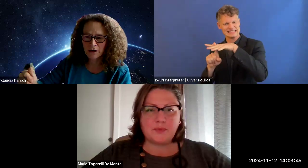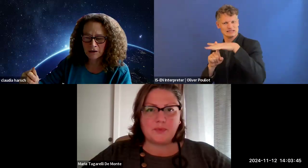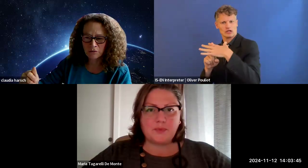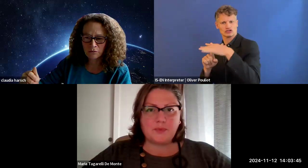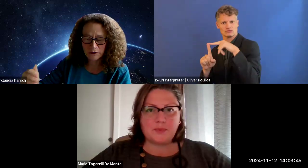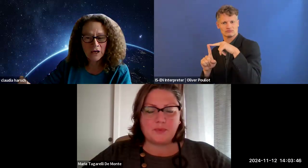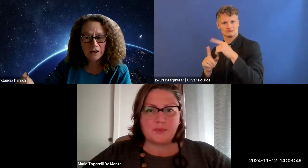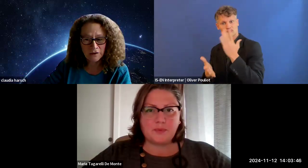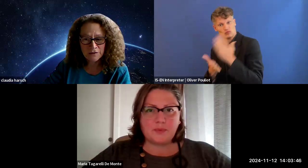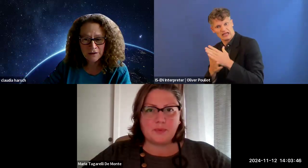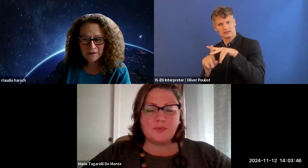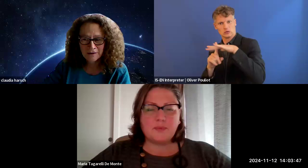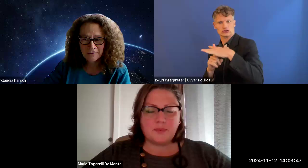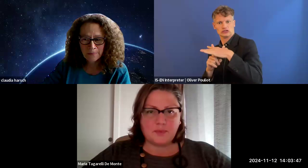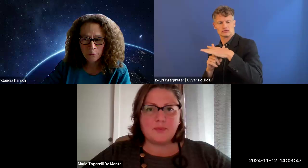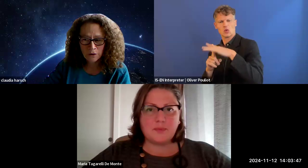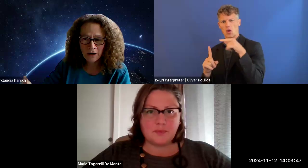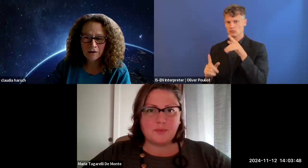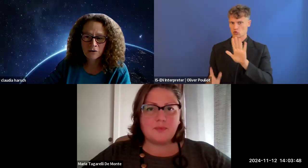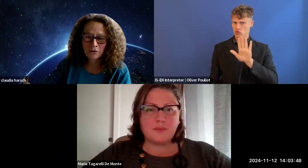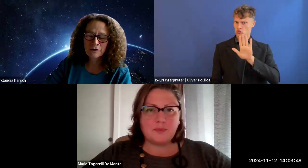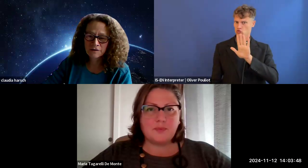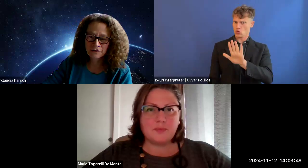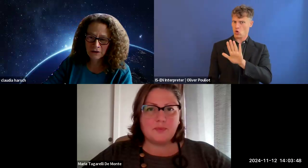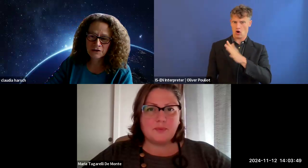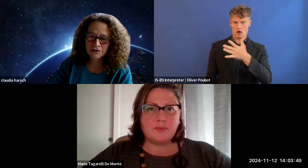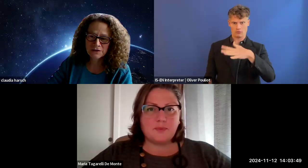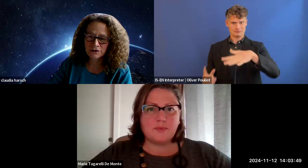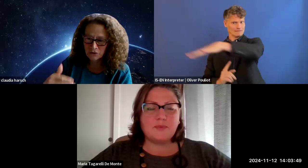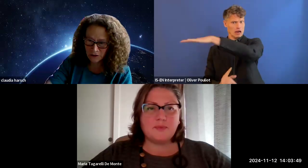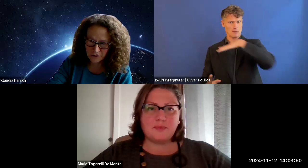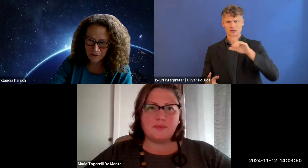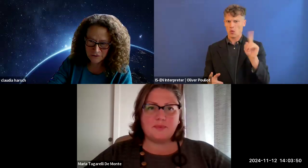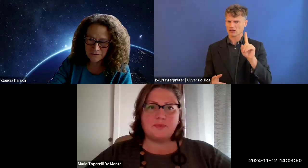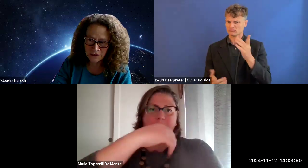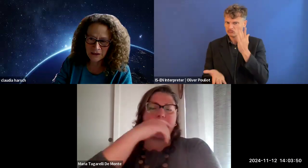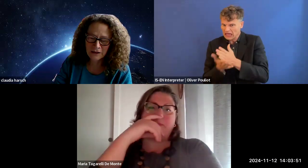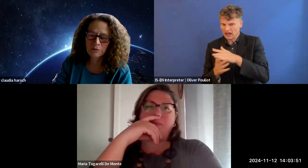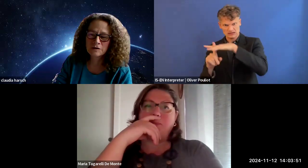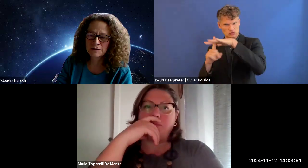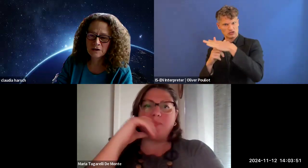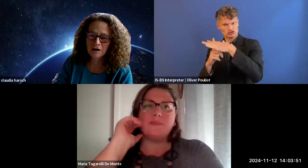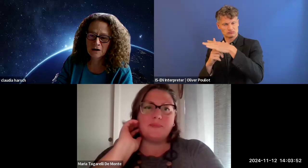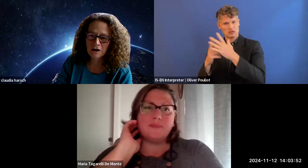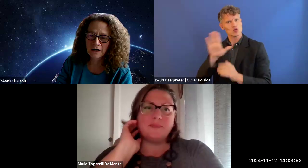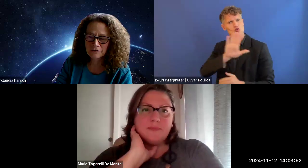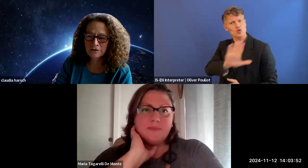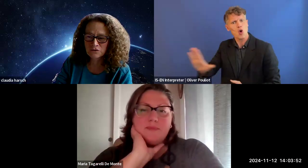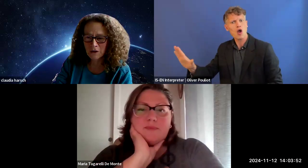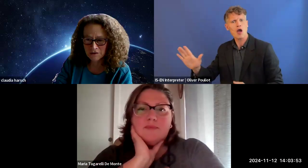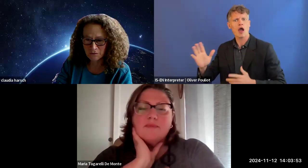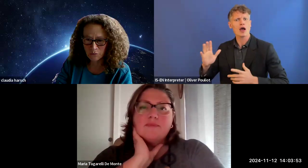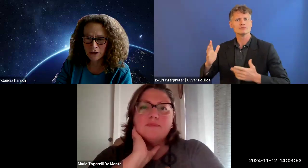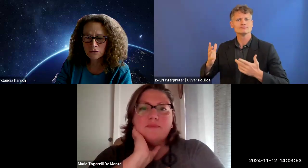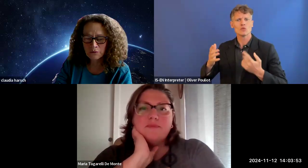and outline what that is. What are concrete situations that your learners of signed languages are